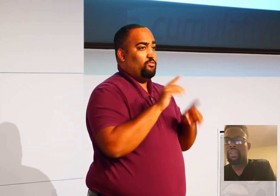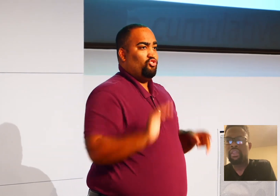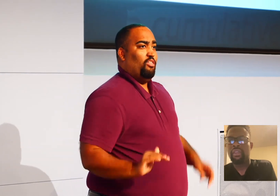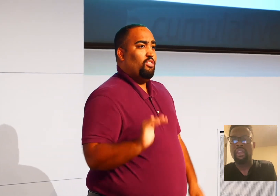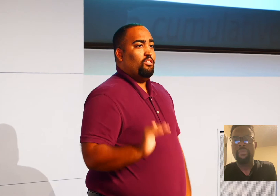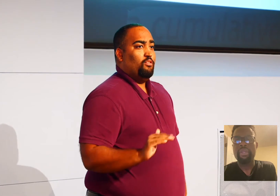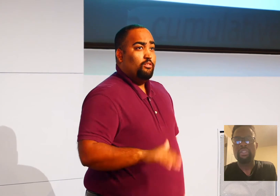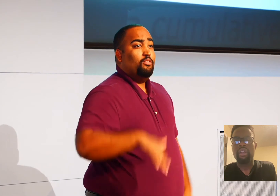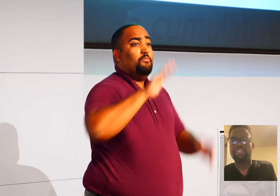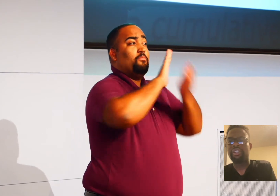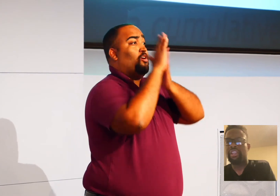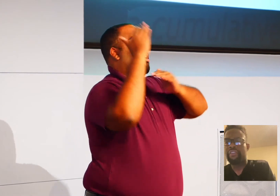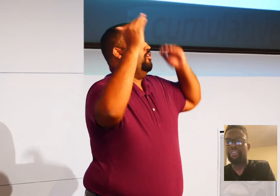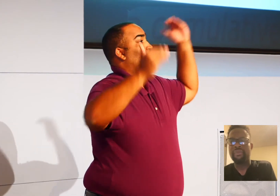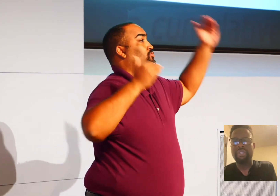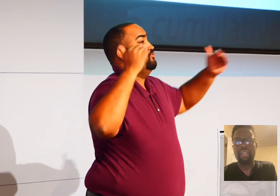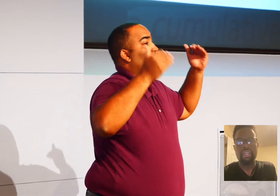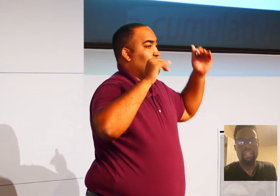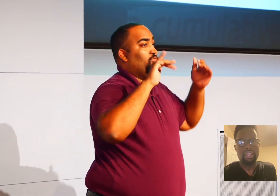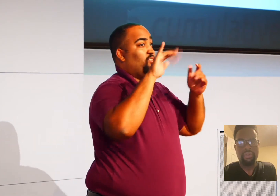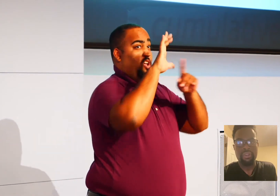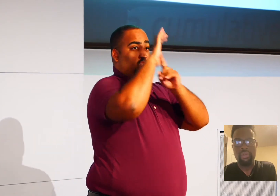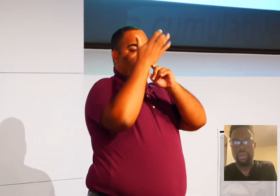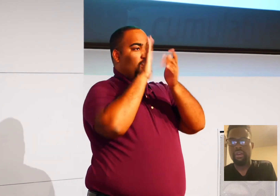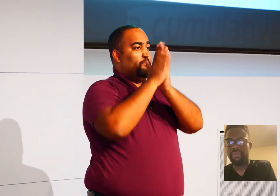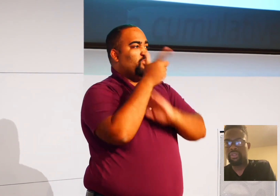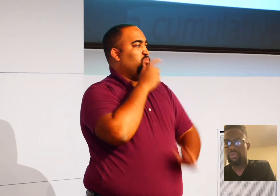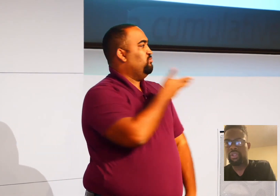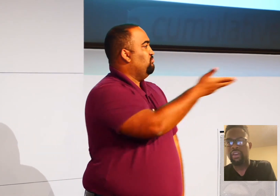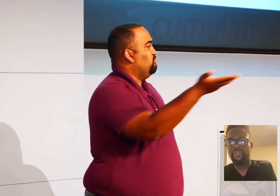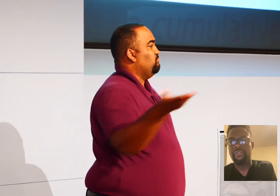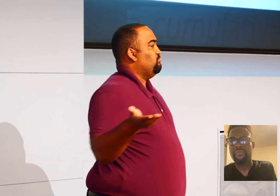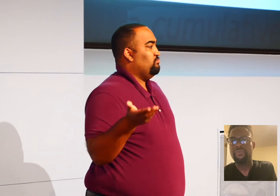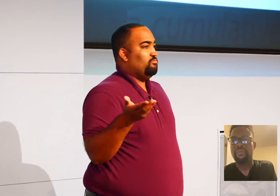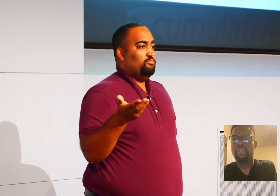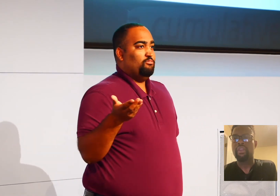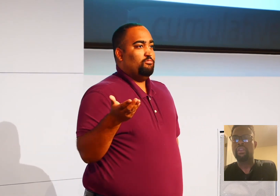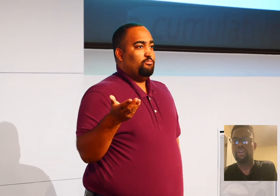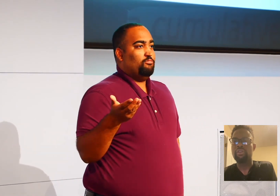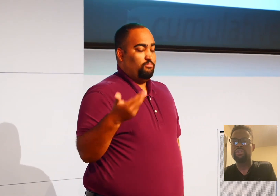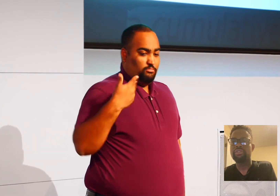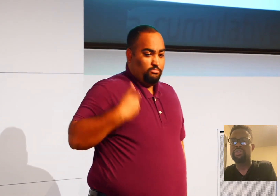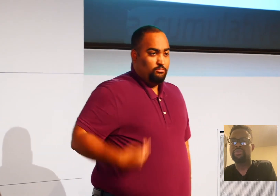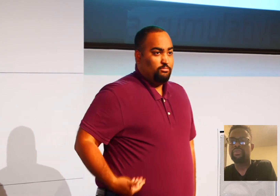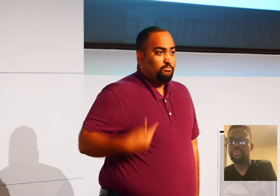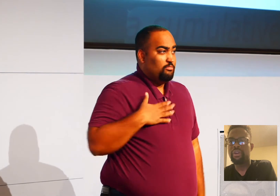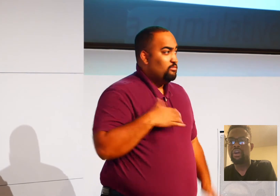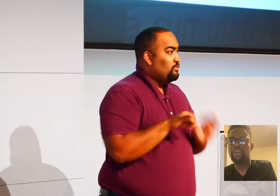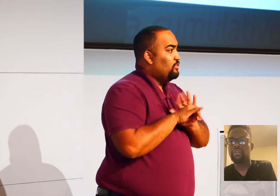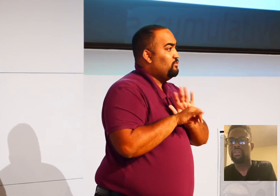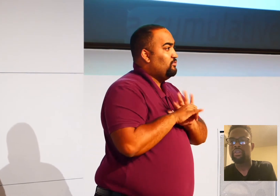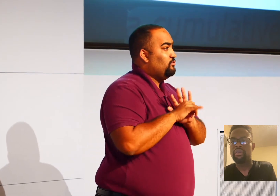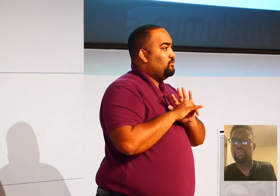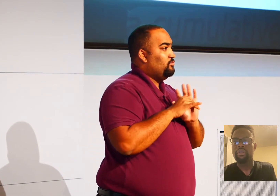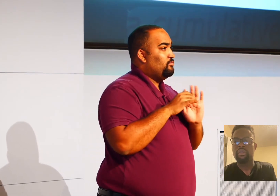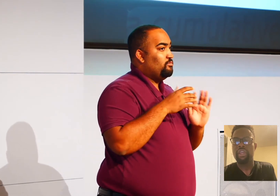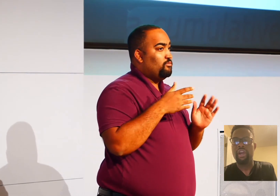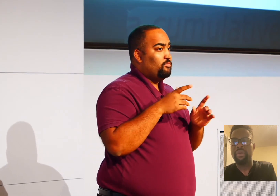It depends on our journey and everything we take in as we're growing up through life. Our culture is who we are and how we